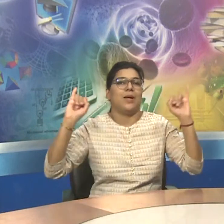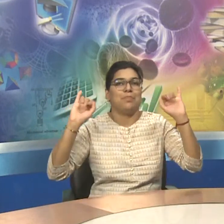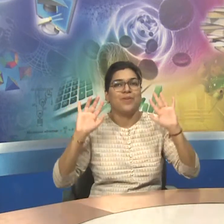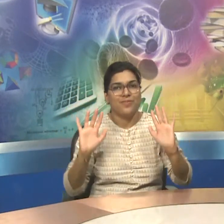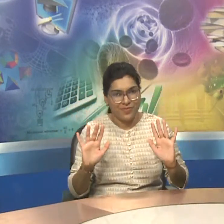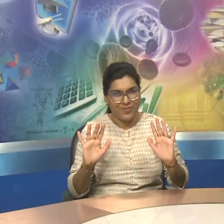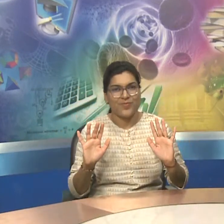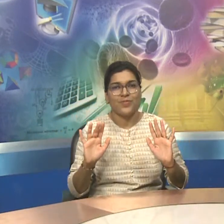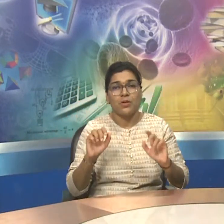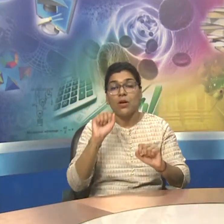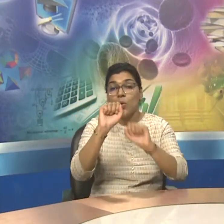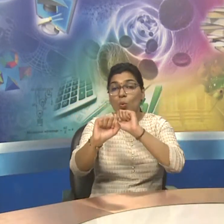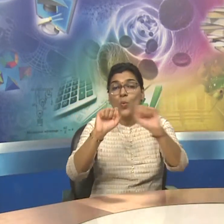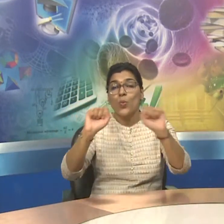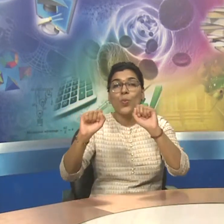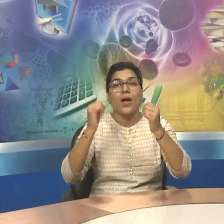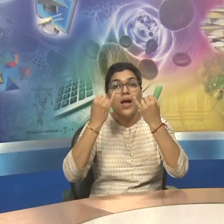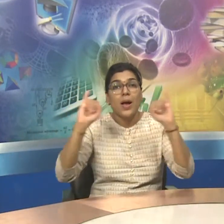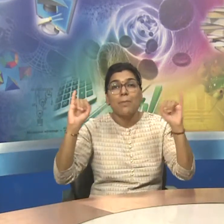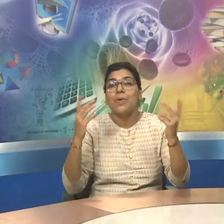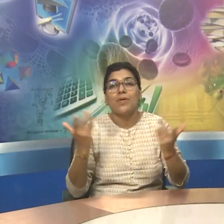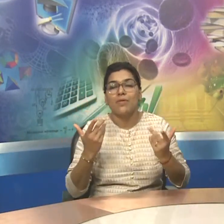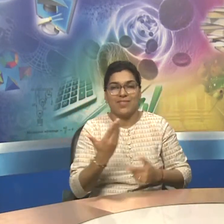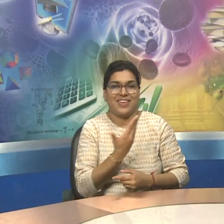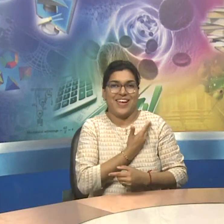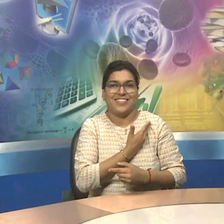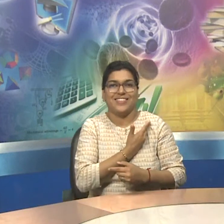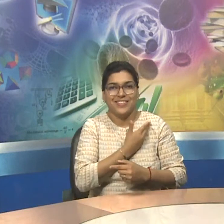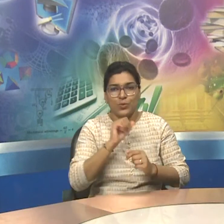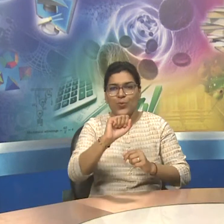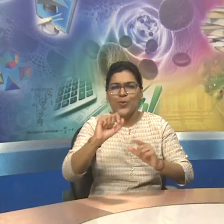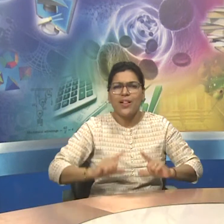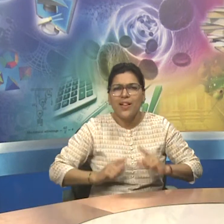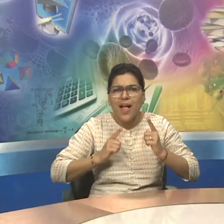Civil rights are those rights